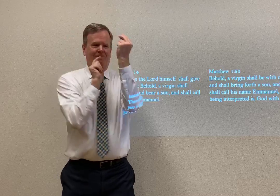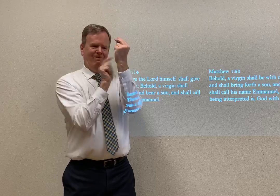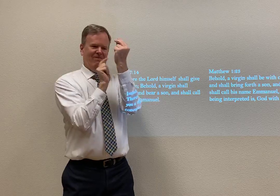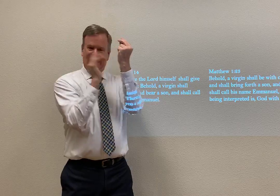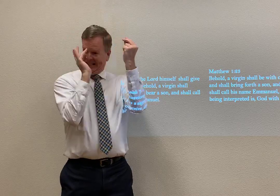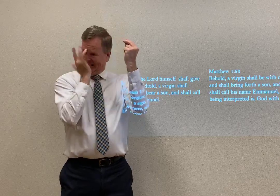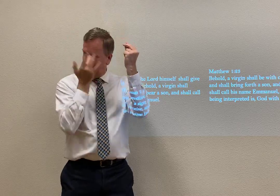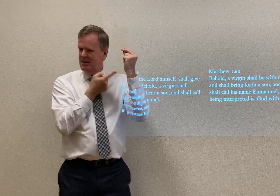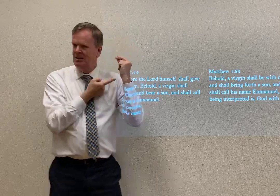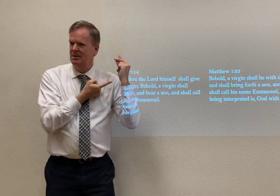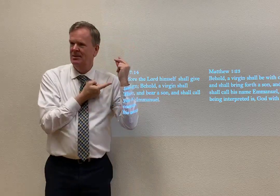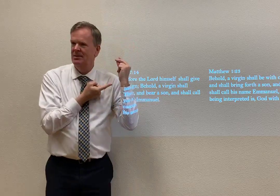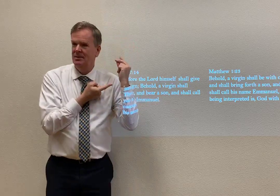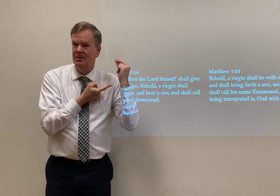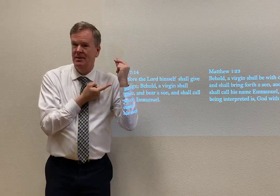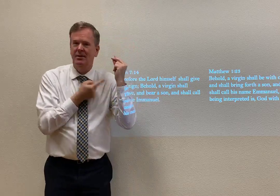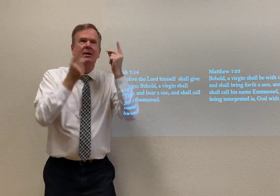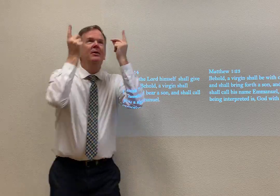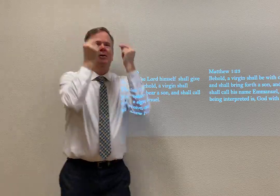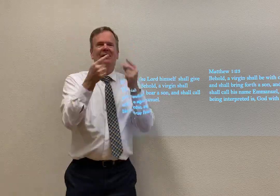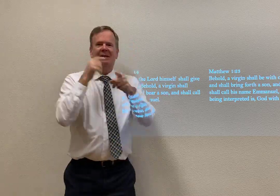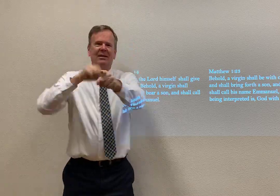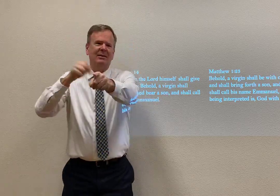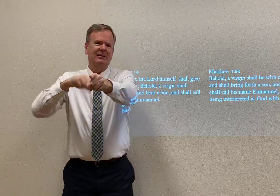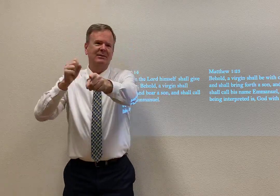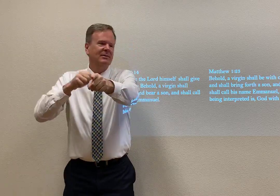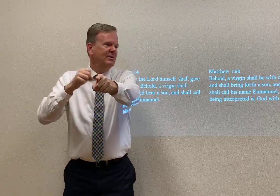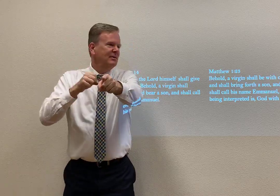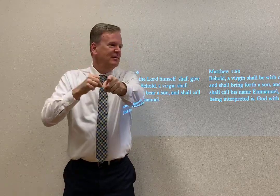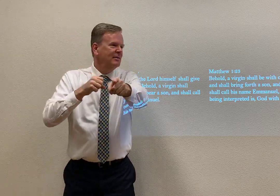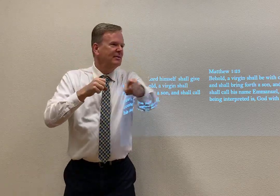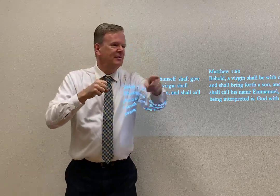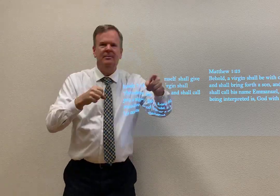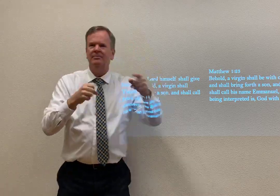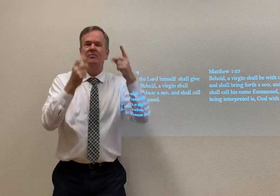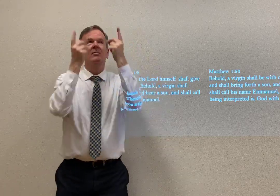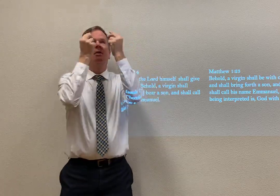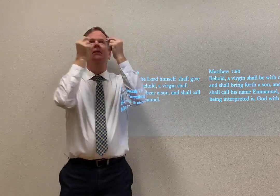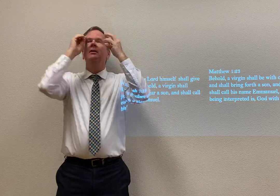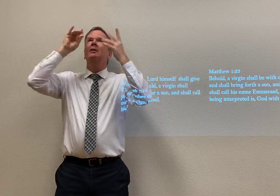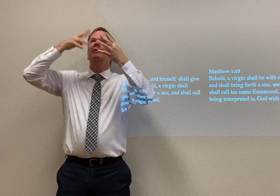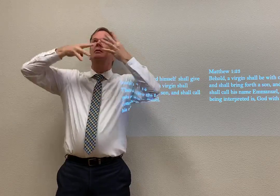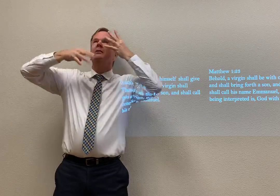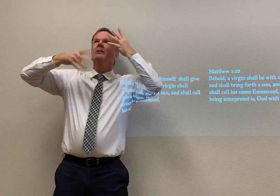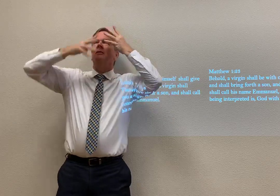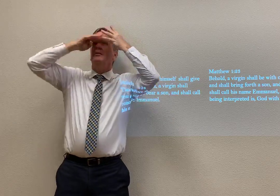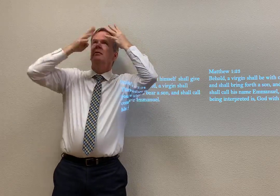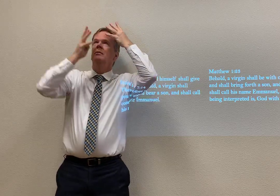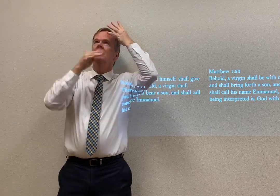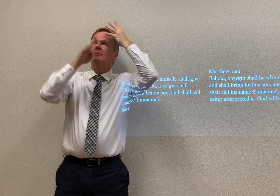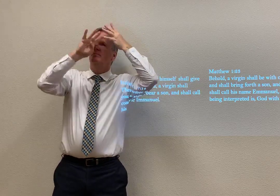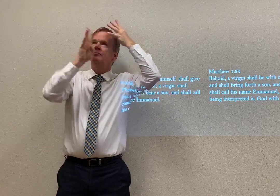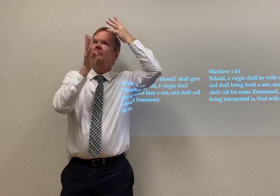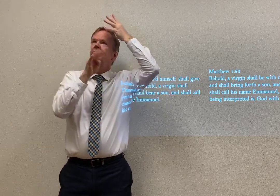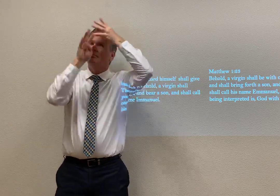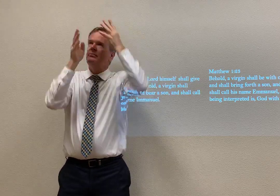The important thing is get all of your to-dos, the things that are in your mind. Yeah, we got some people agreeing already. All of those things that are in your mind, all the things that you need to do,